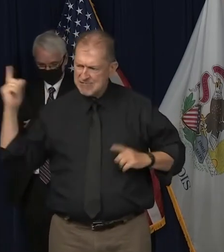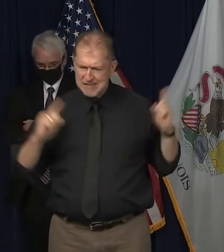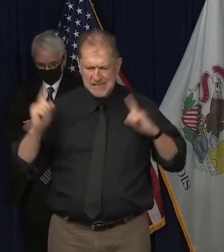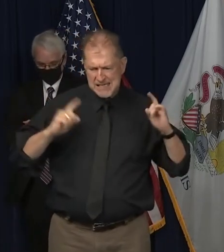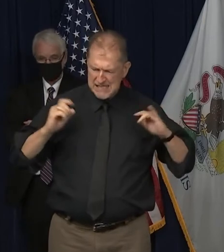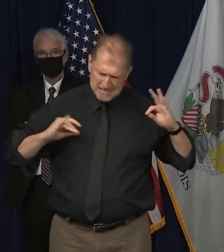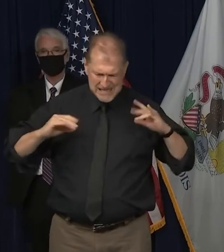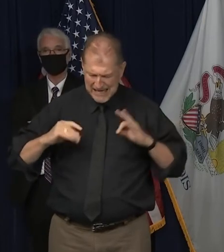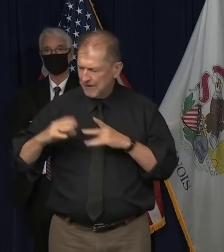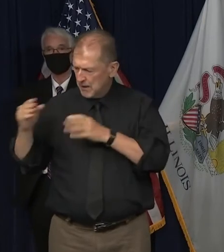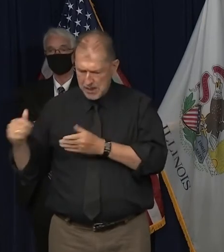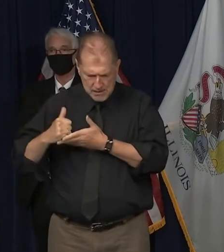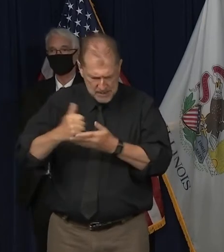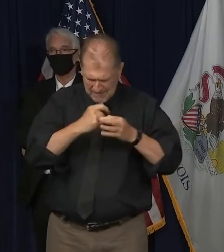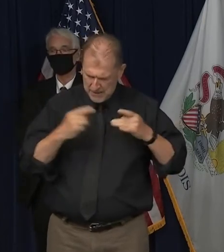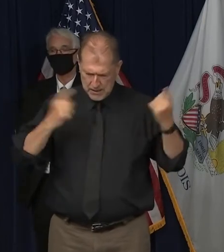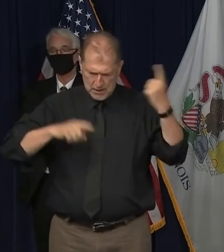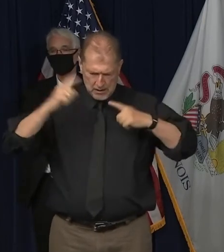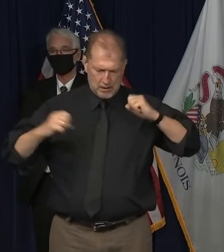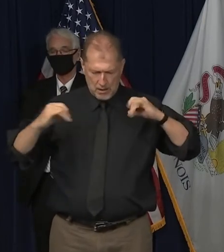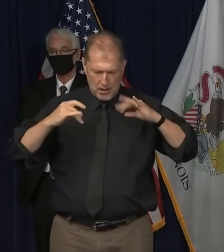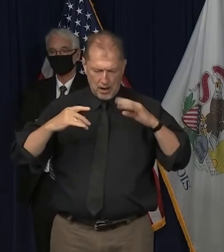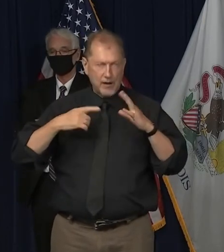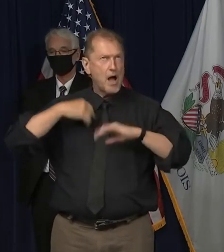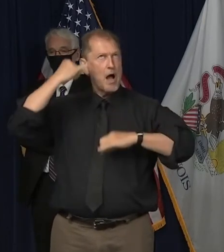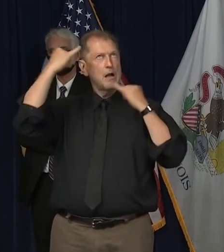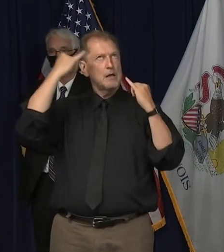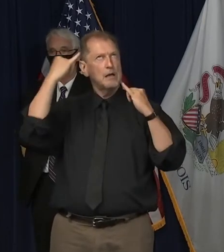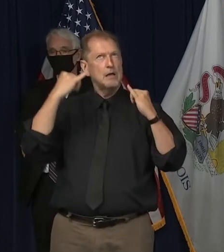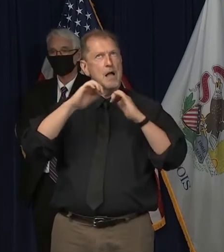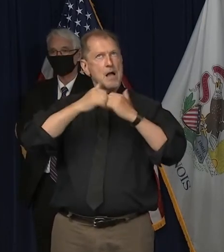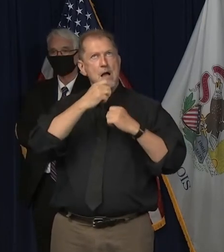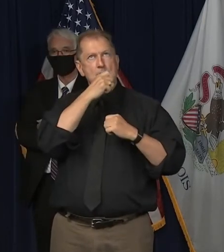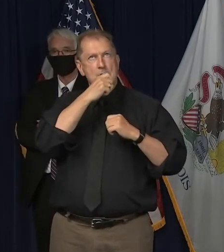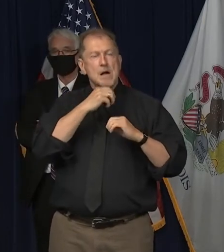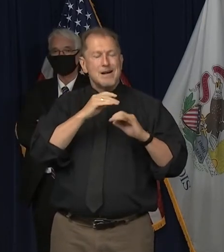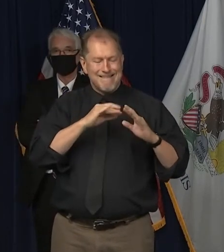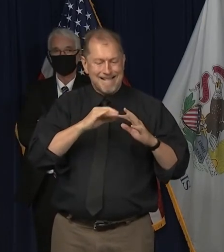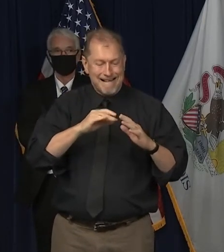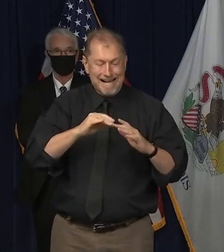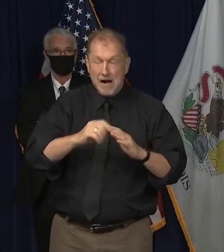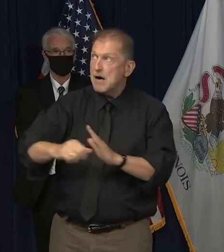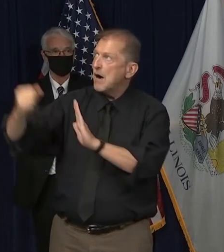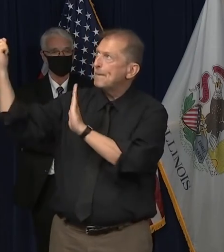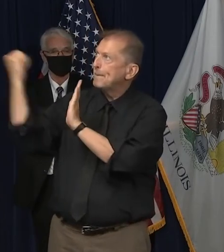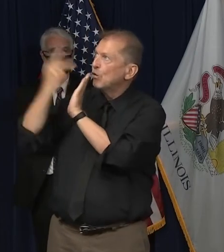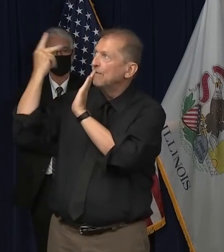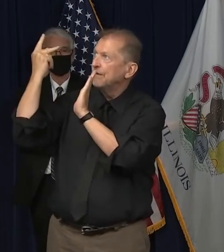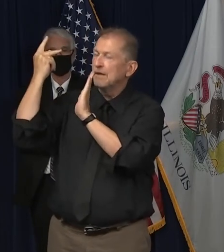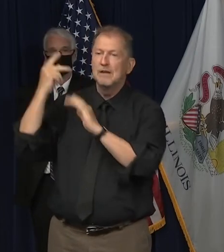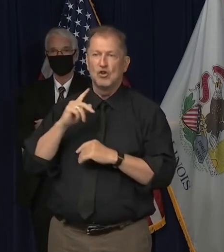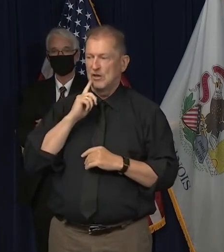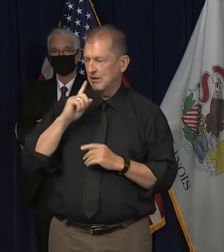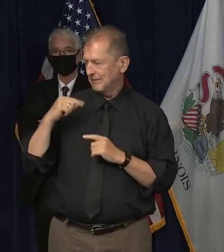move this test from concept to use approval in just a matter of